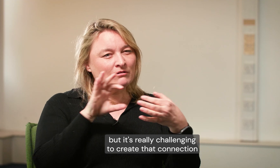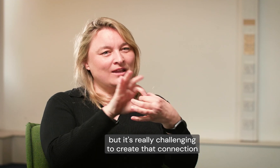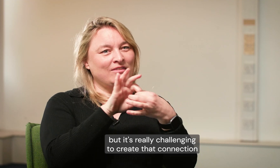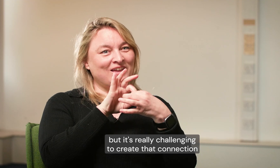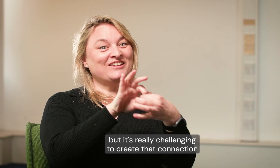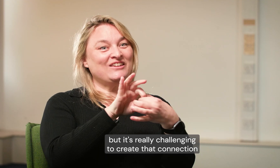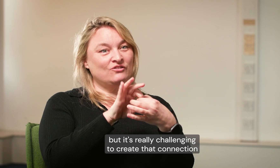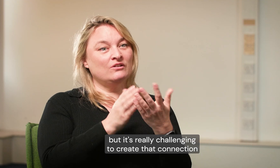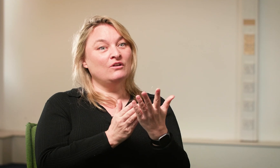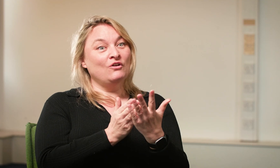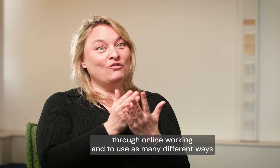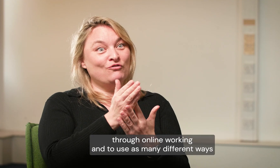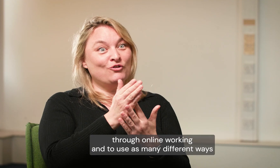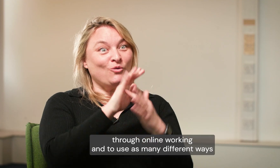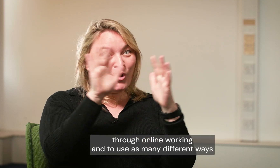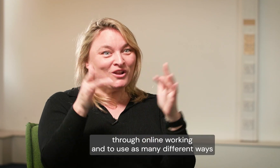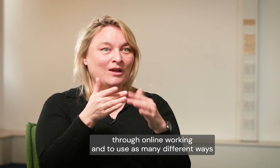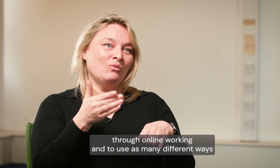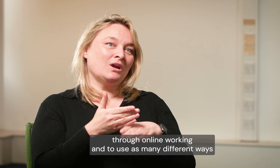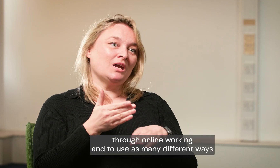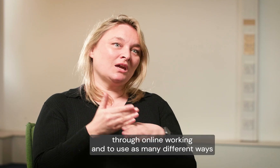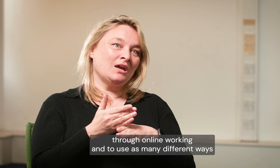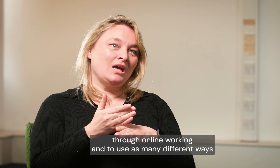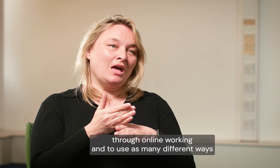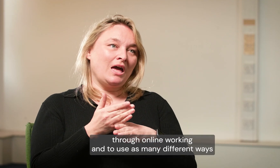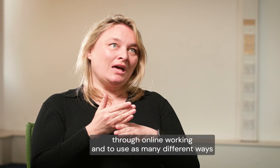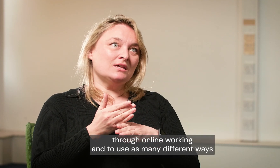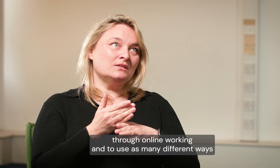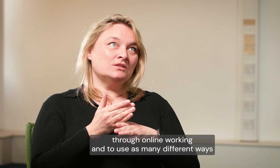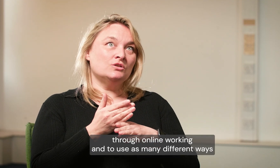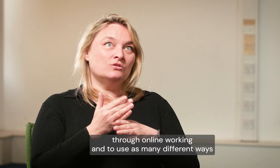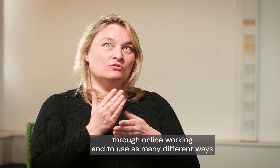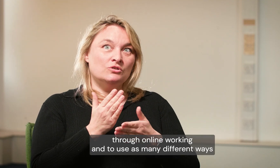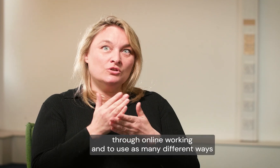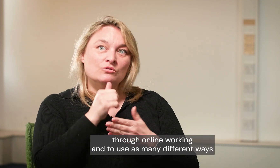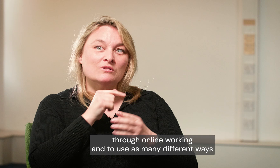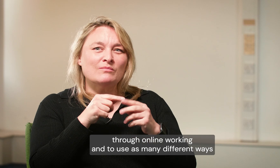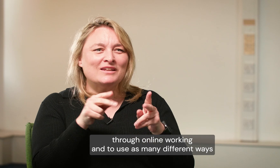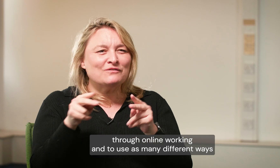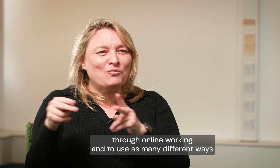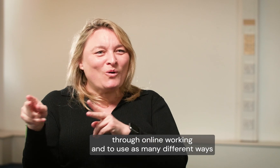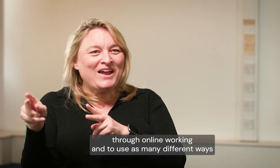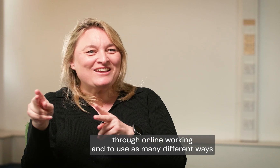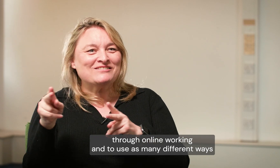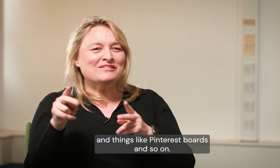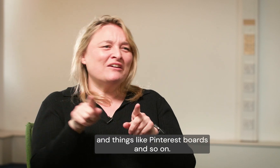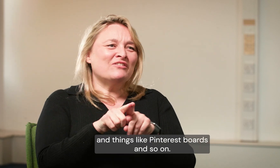create that connection through online working and to use as many different ways and things